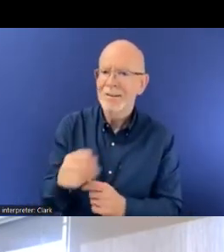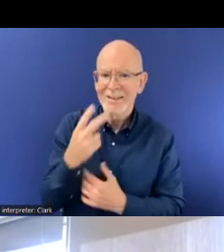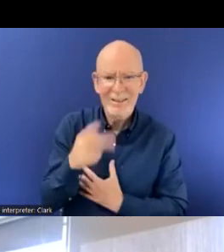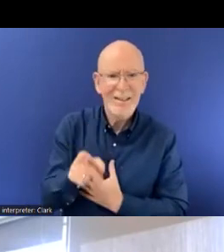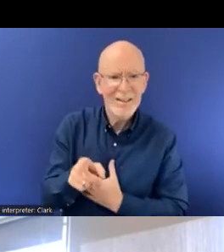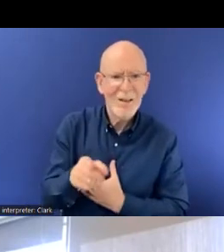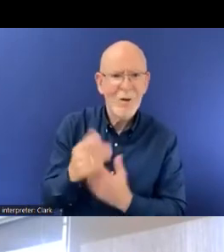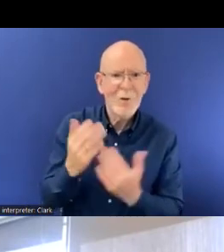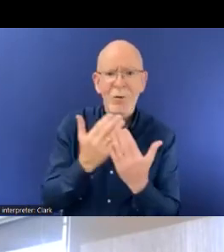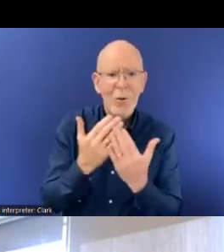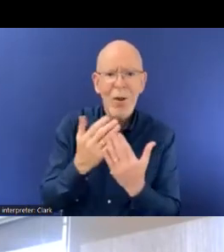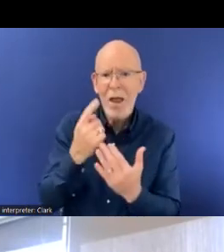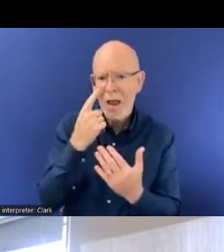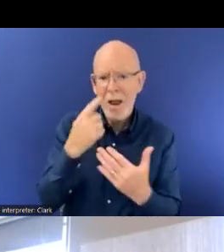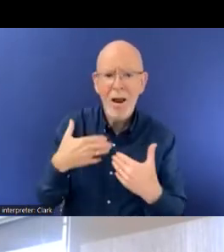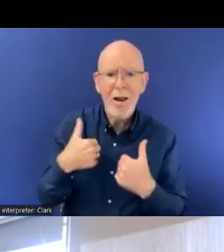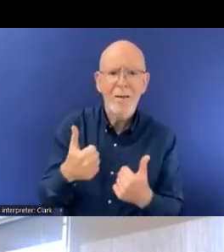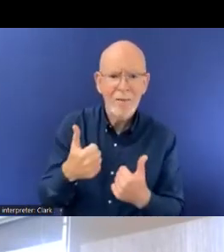promoting initiatives?